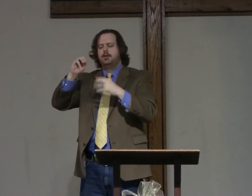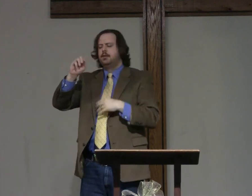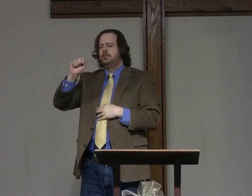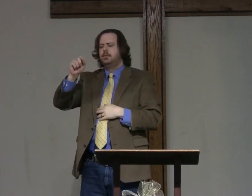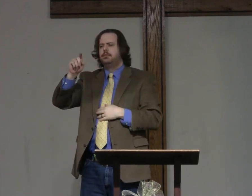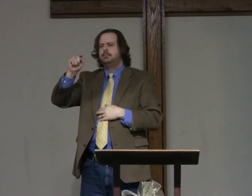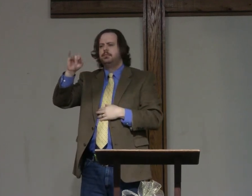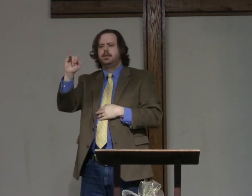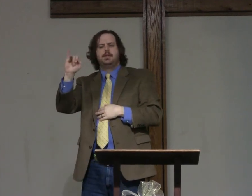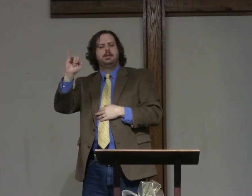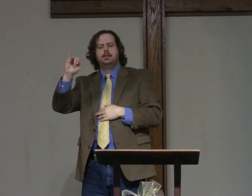wise men,